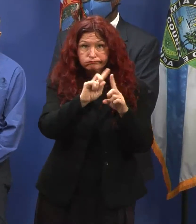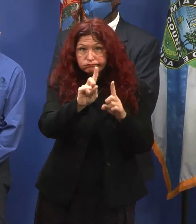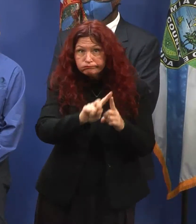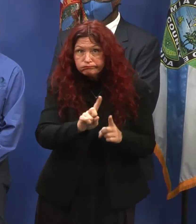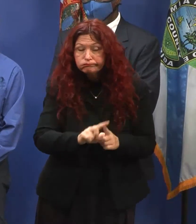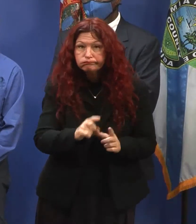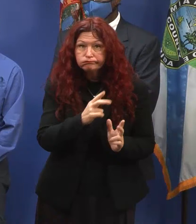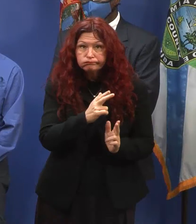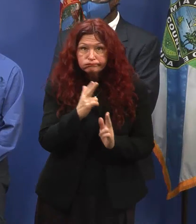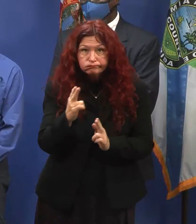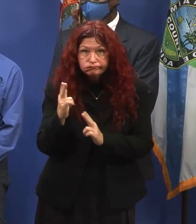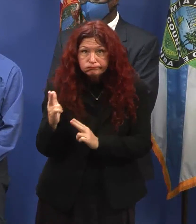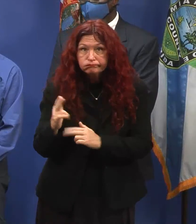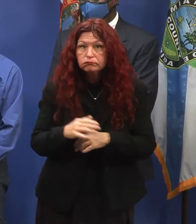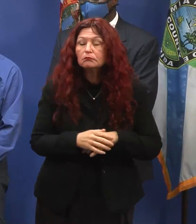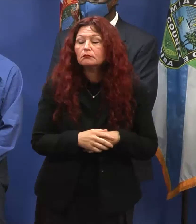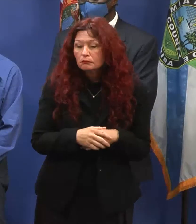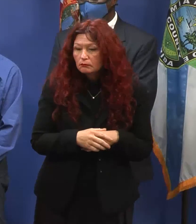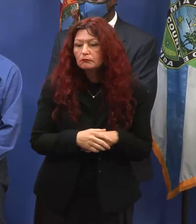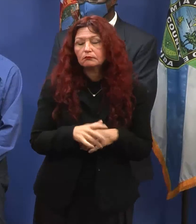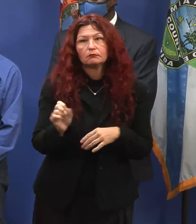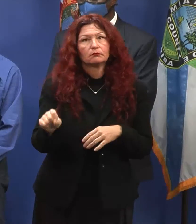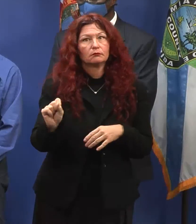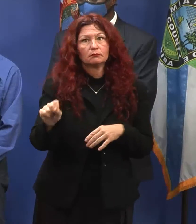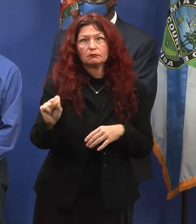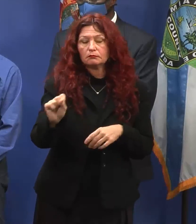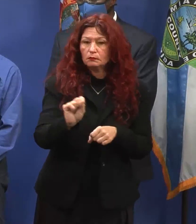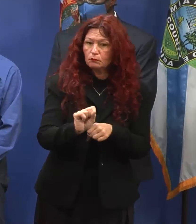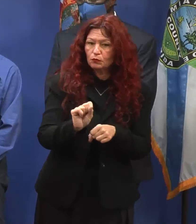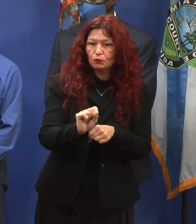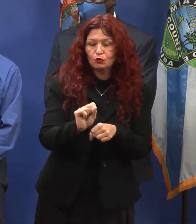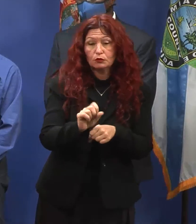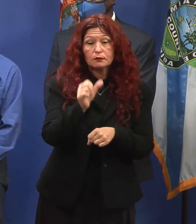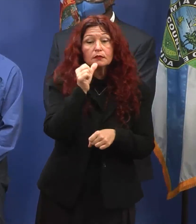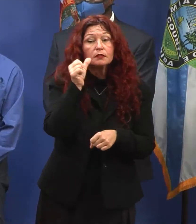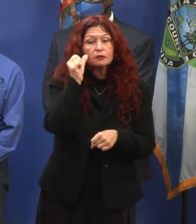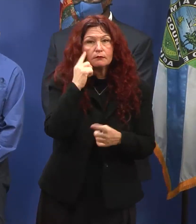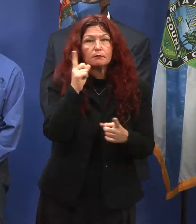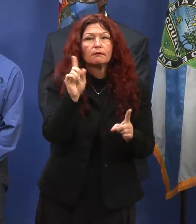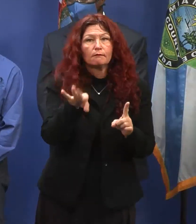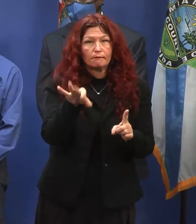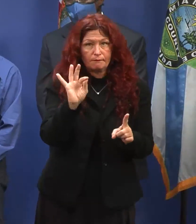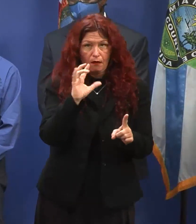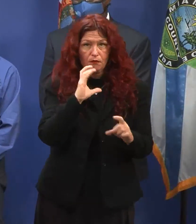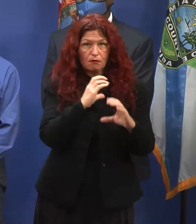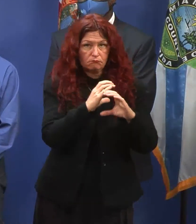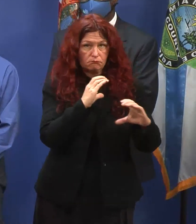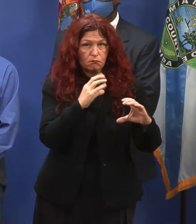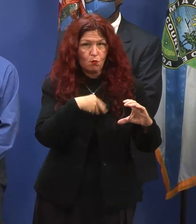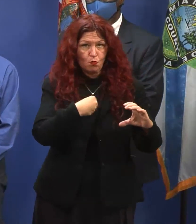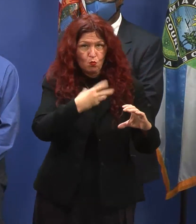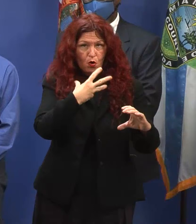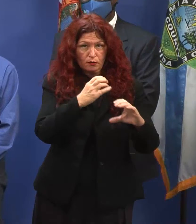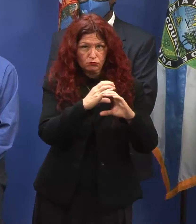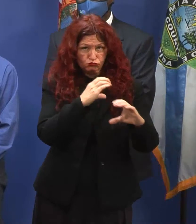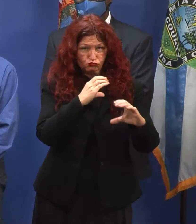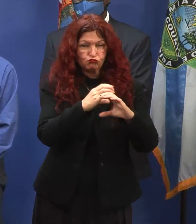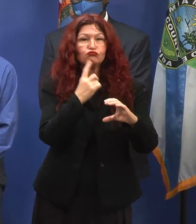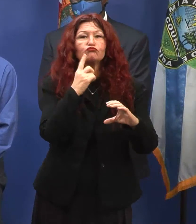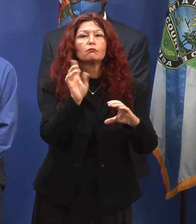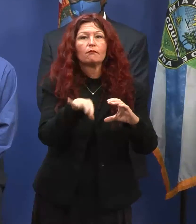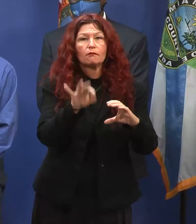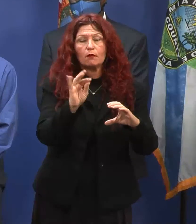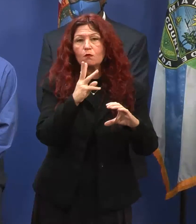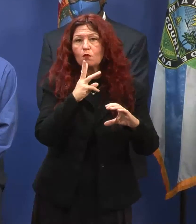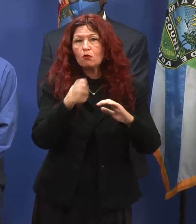Absolutely. We've been working round the clock. As you know, yesterday we recovered the vehicle. Right now it's being processed. What I can say